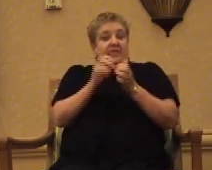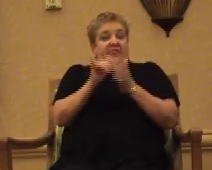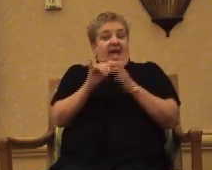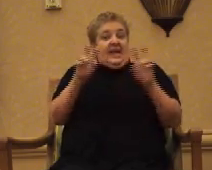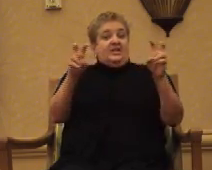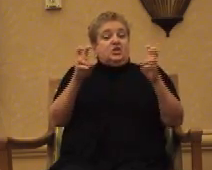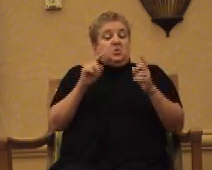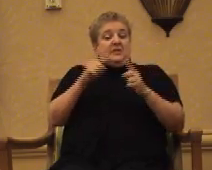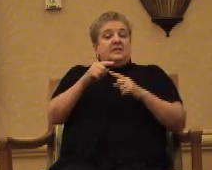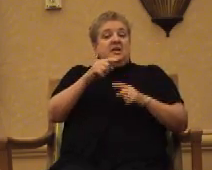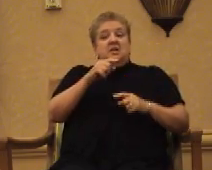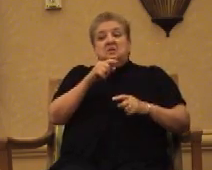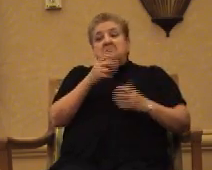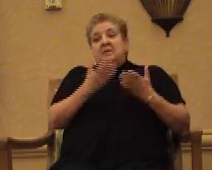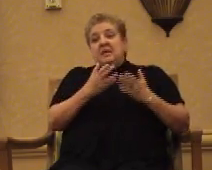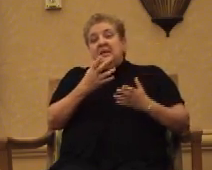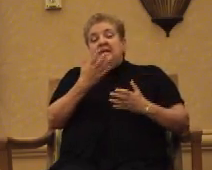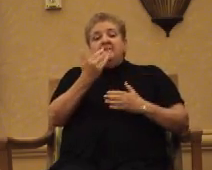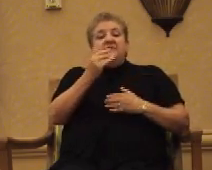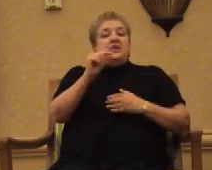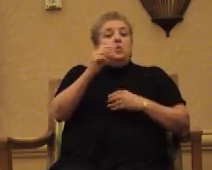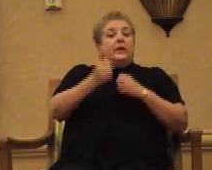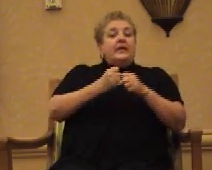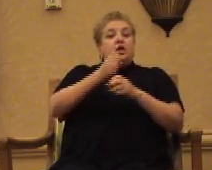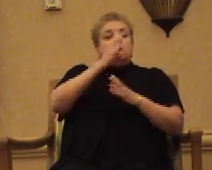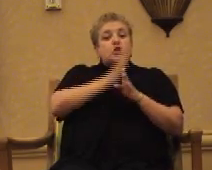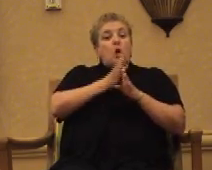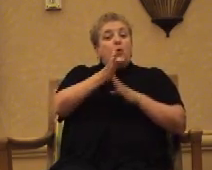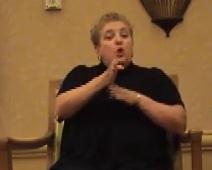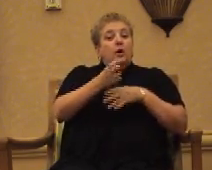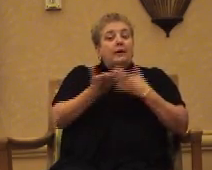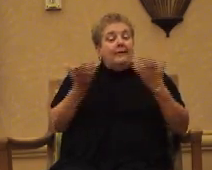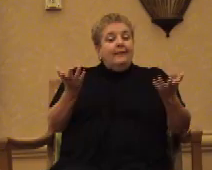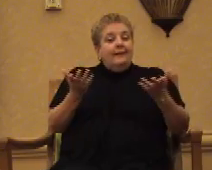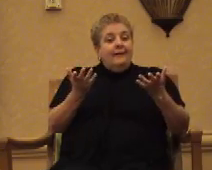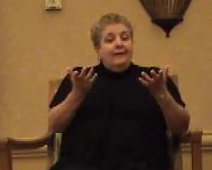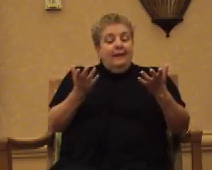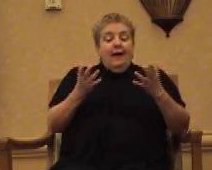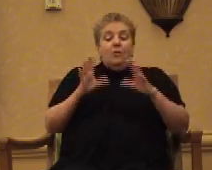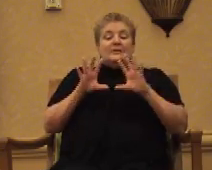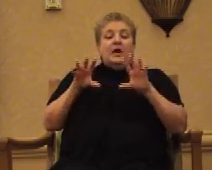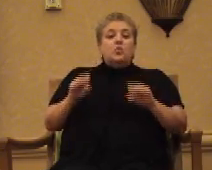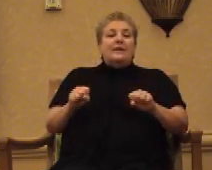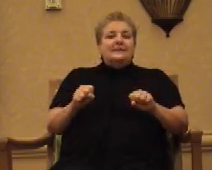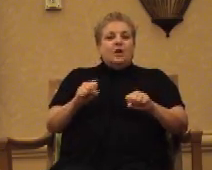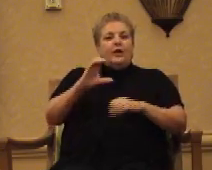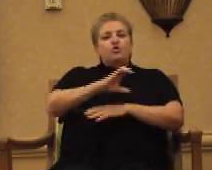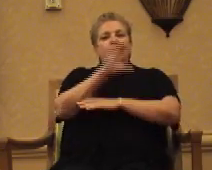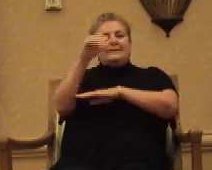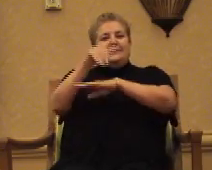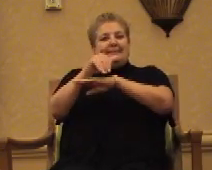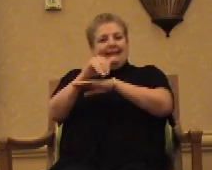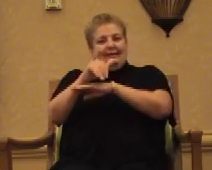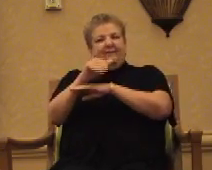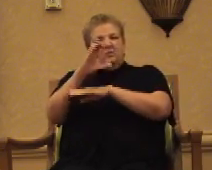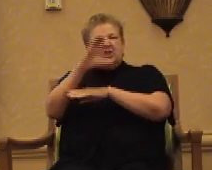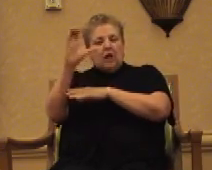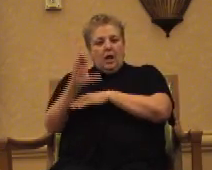15, 20 years sober. And got arrested on Christmas Eve in Chicago,